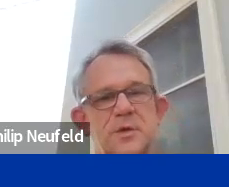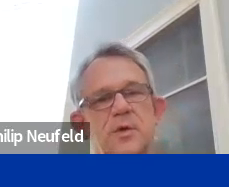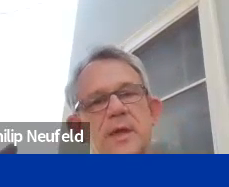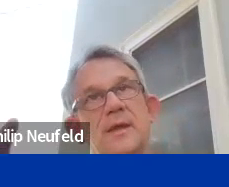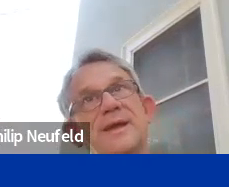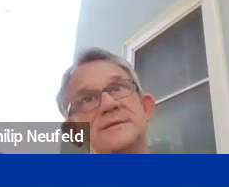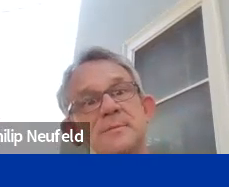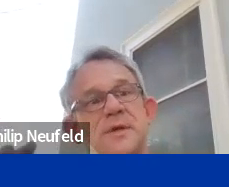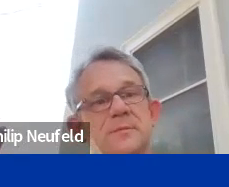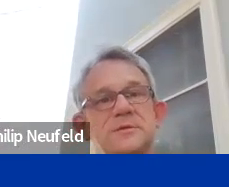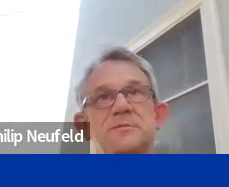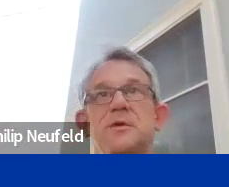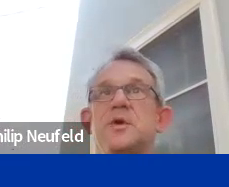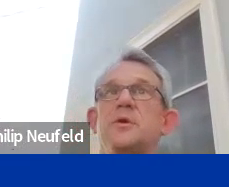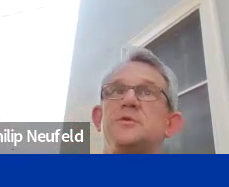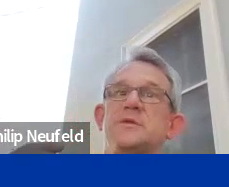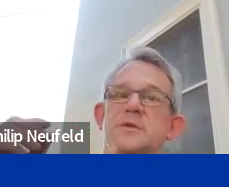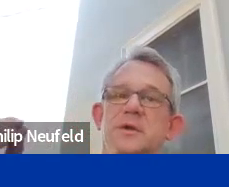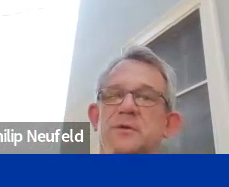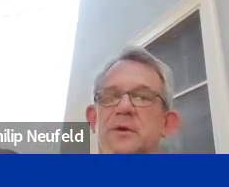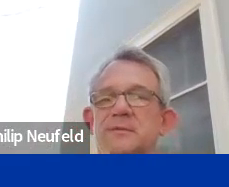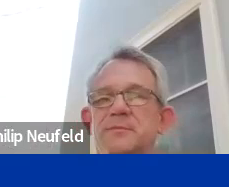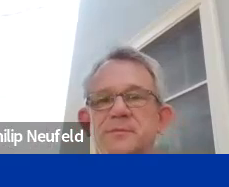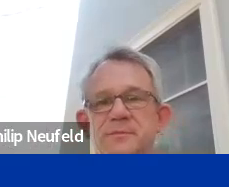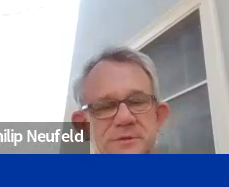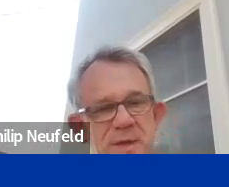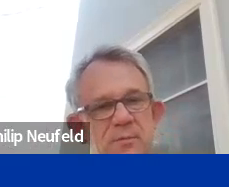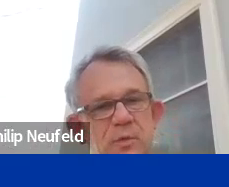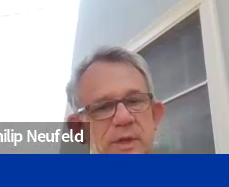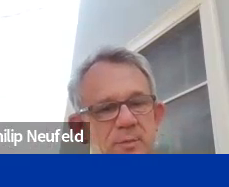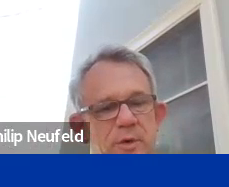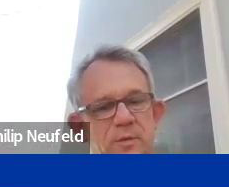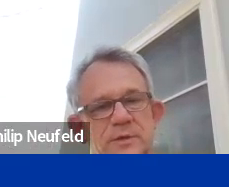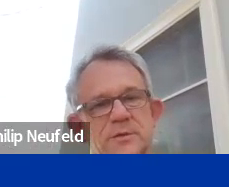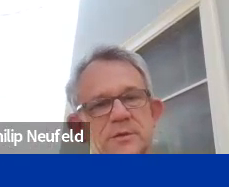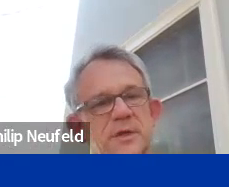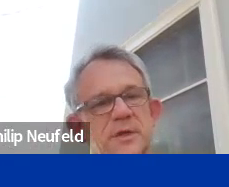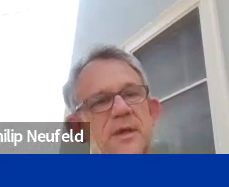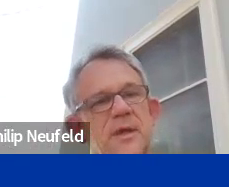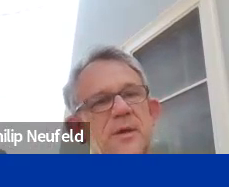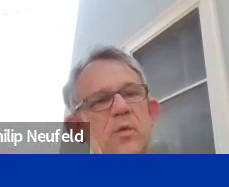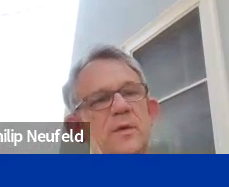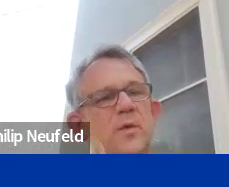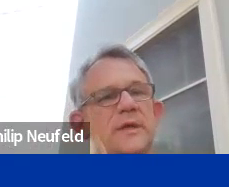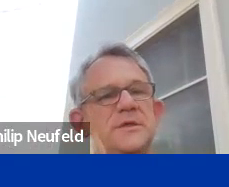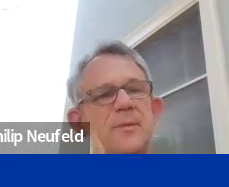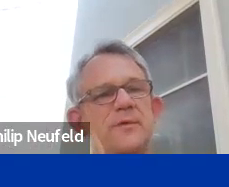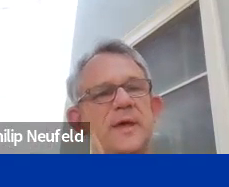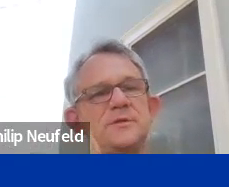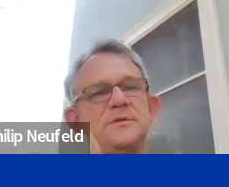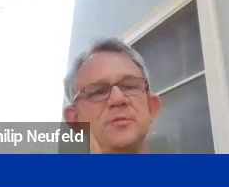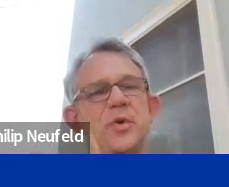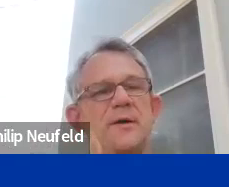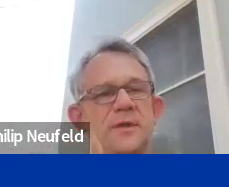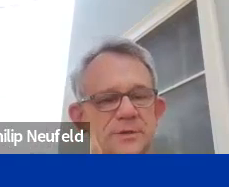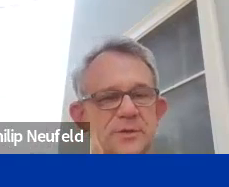And sometimes those who are most trusted are ignoring some really important research. One example of that